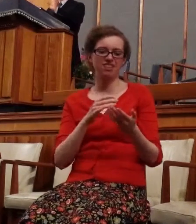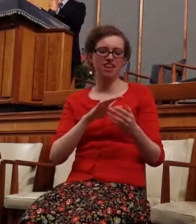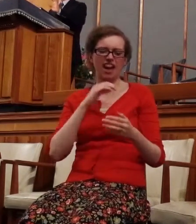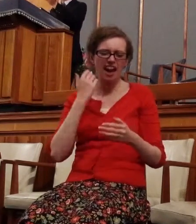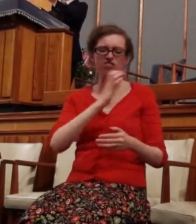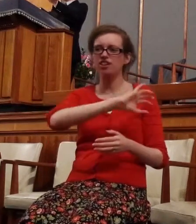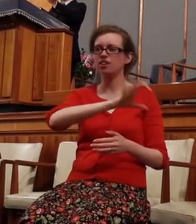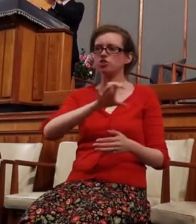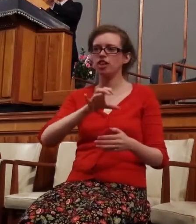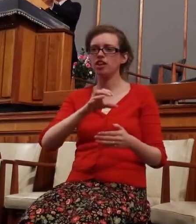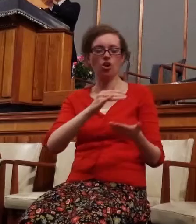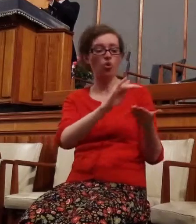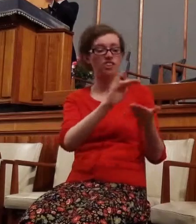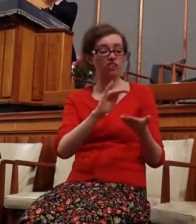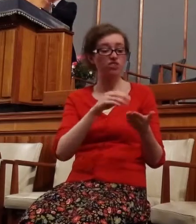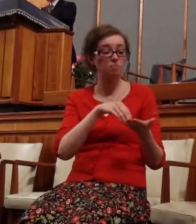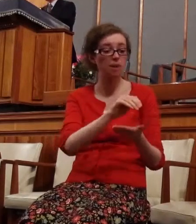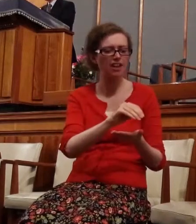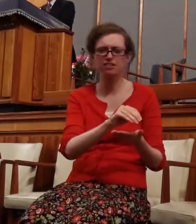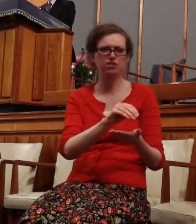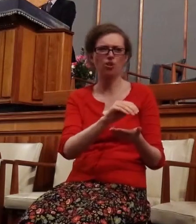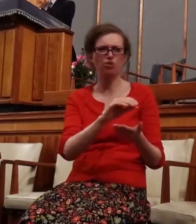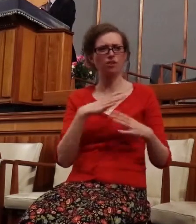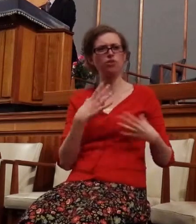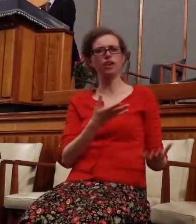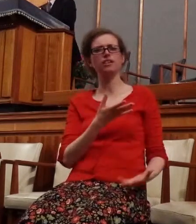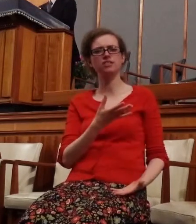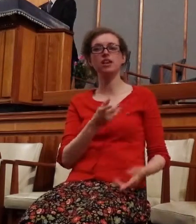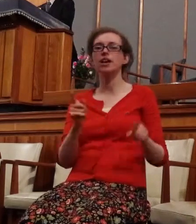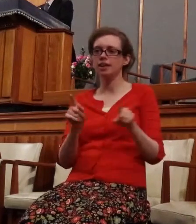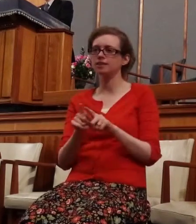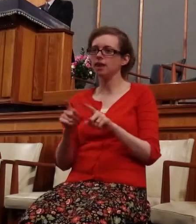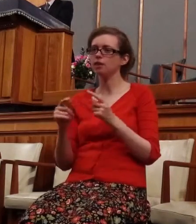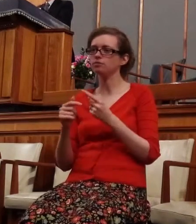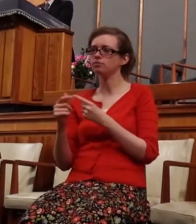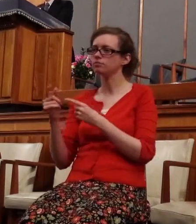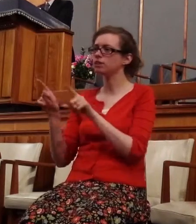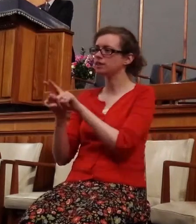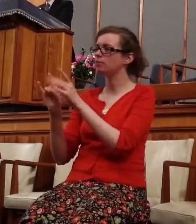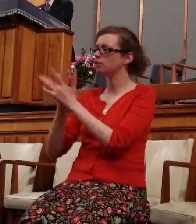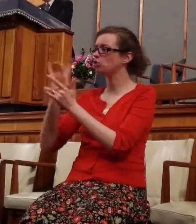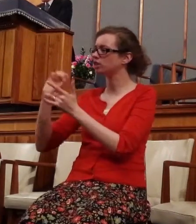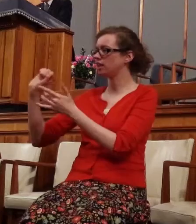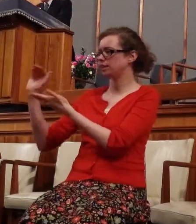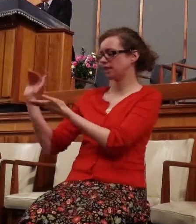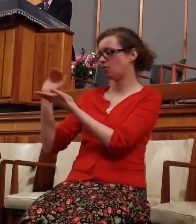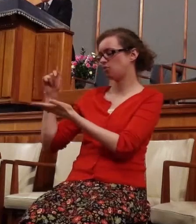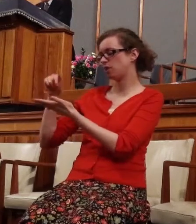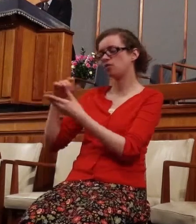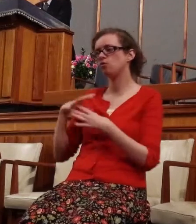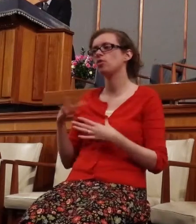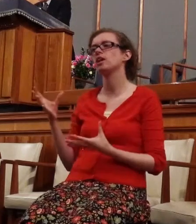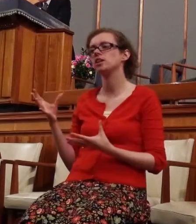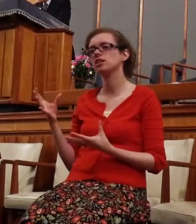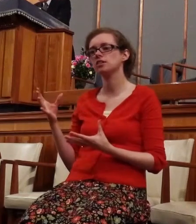every culture, you just receive it. You trust in the Lord. Or the time will not allow to continue to explain these things.